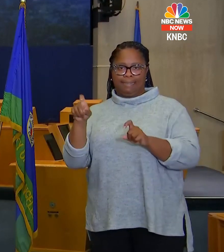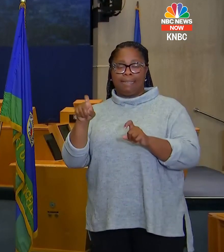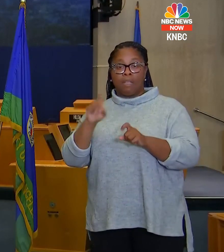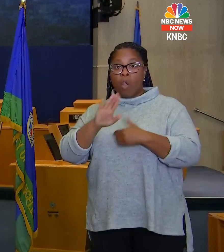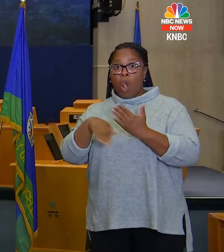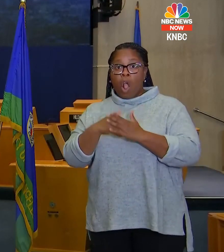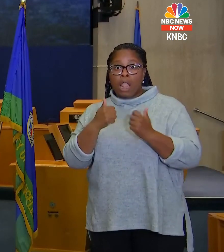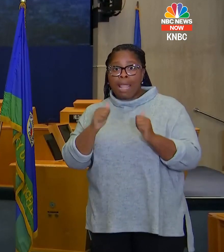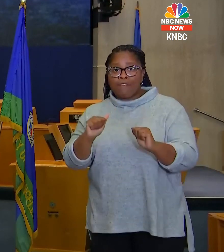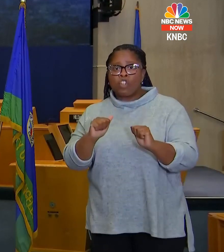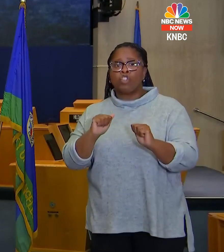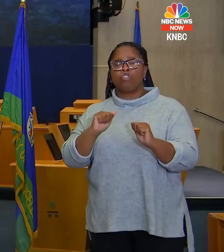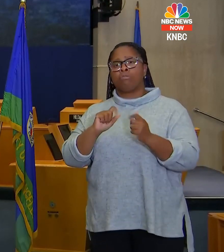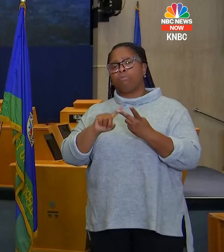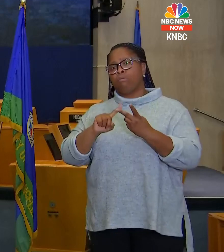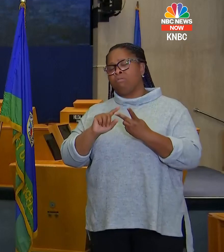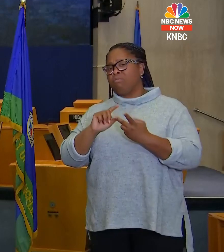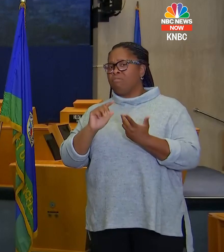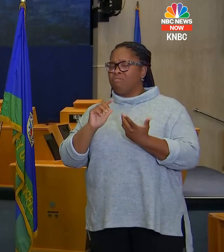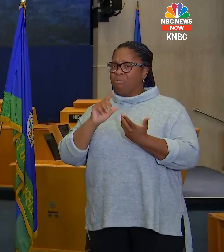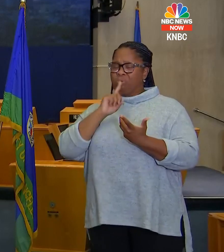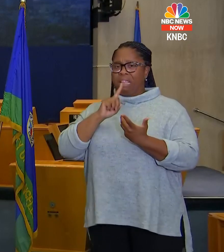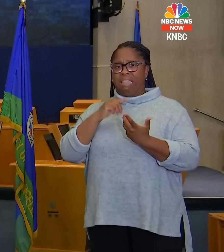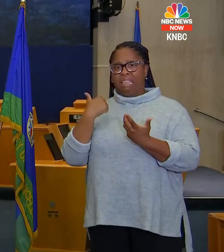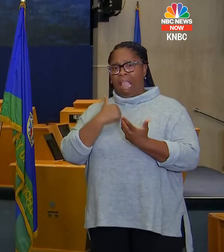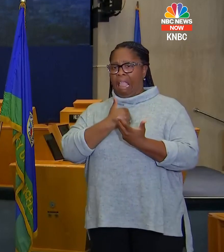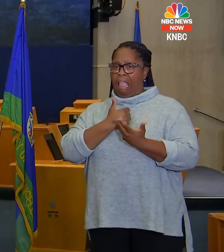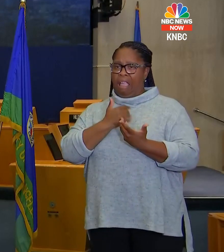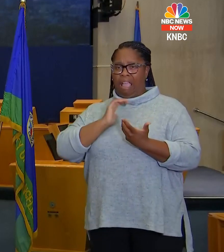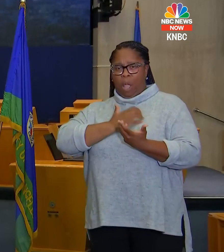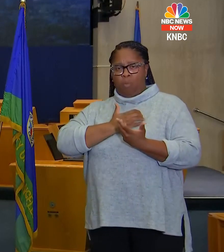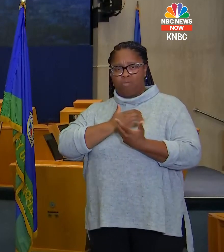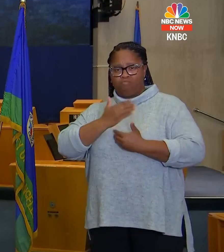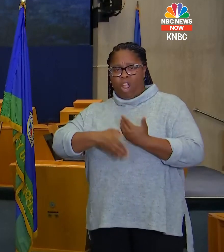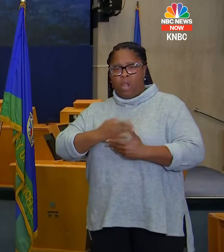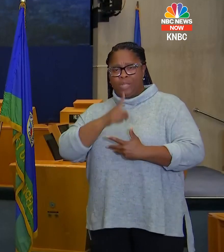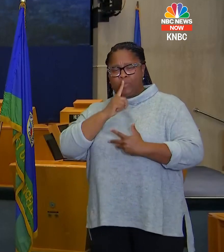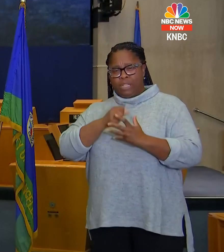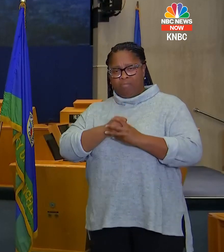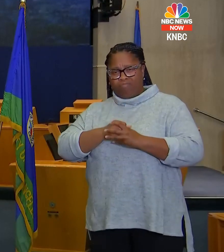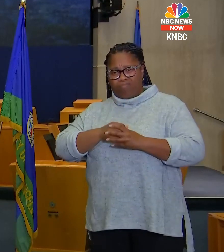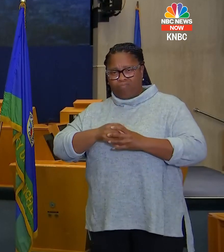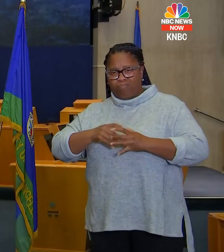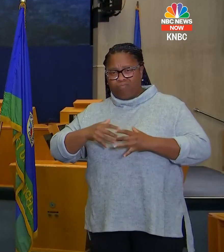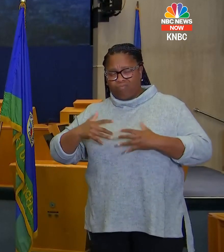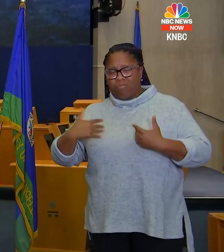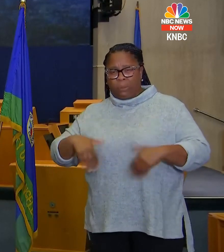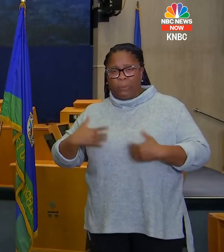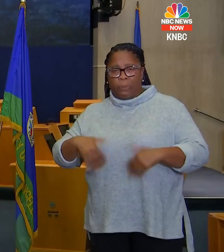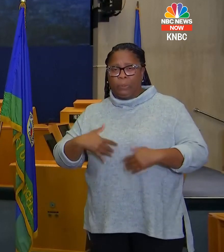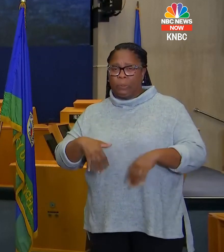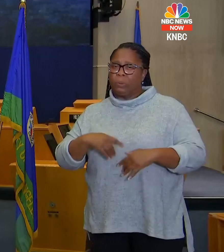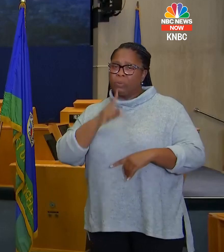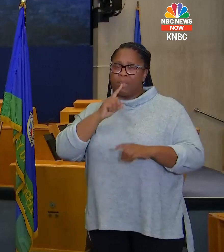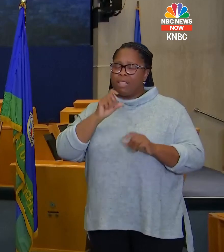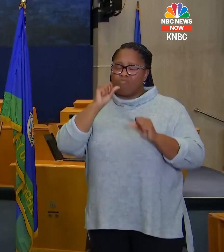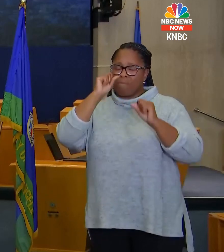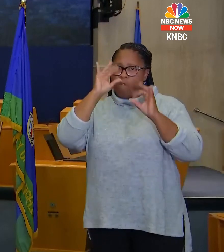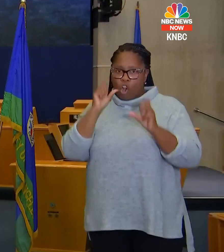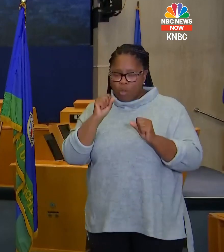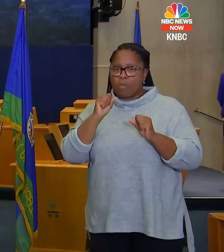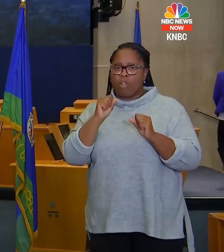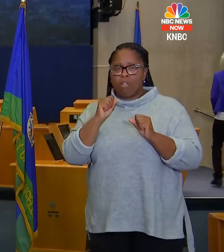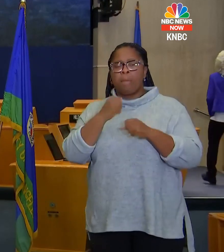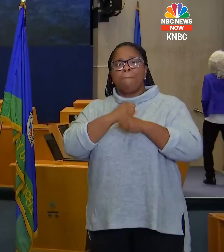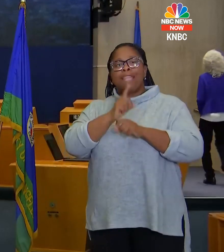are remarkable progress to vastly expand our testing capacity. Combined, this ensures a